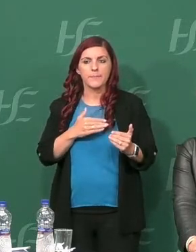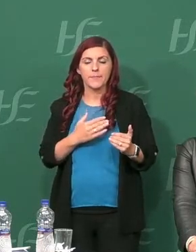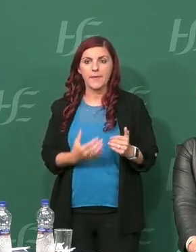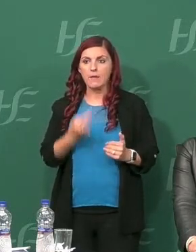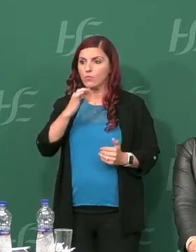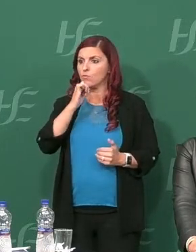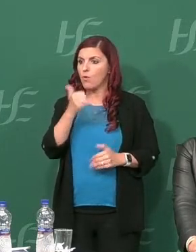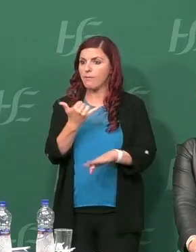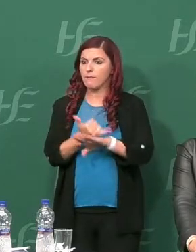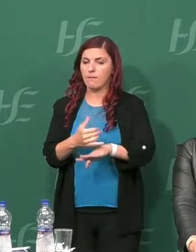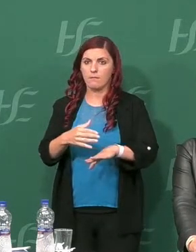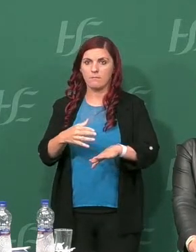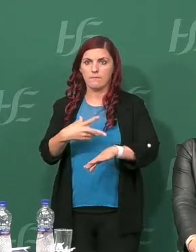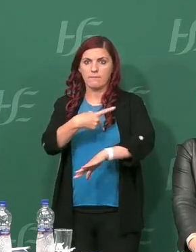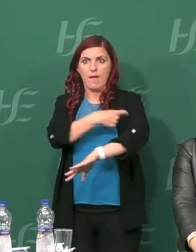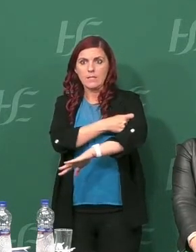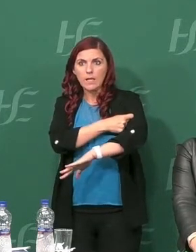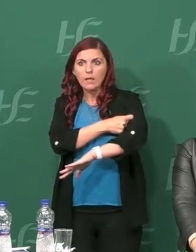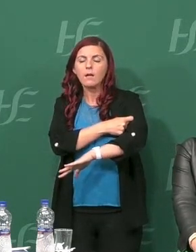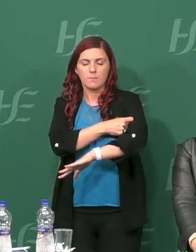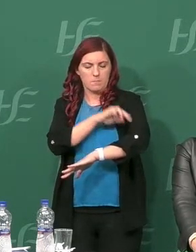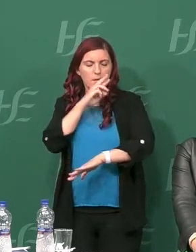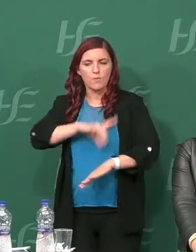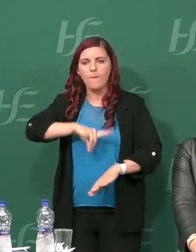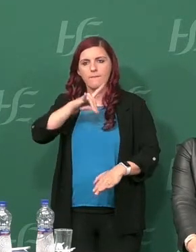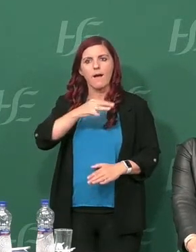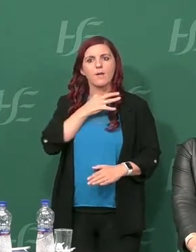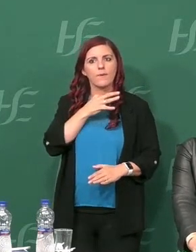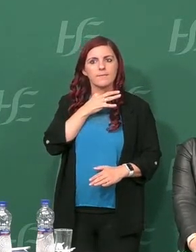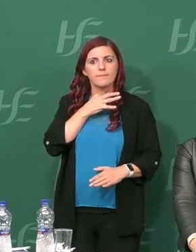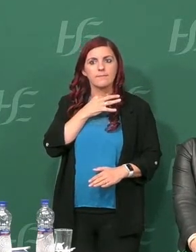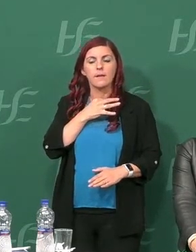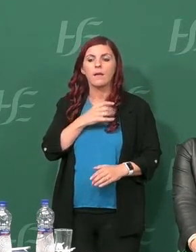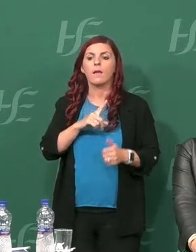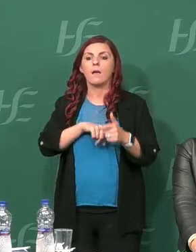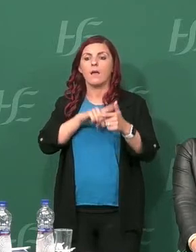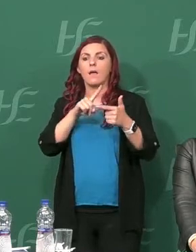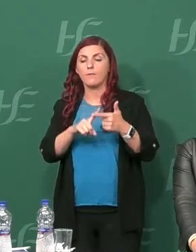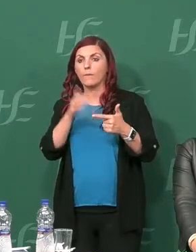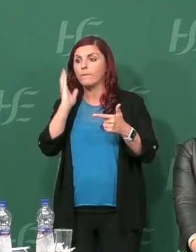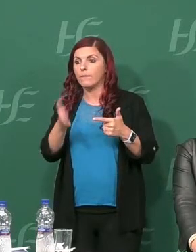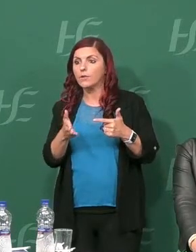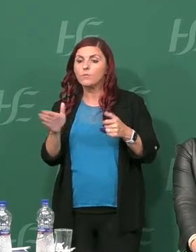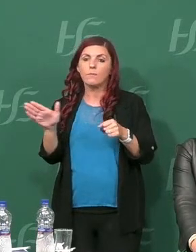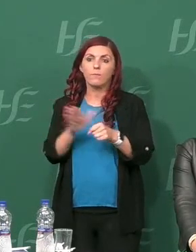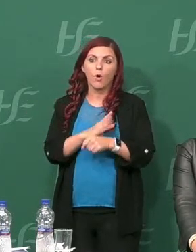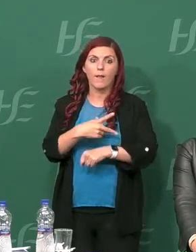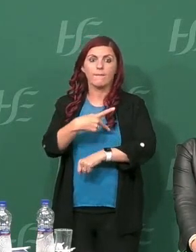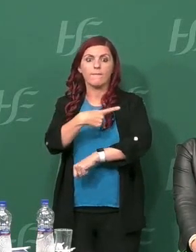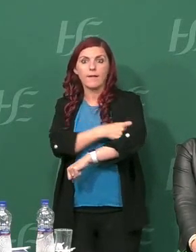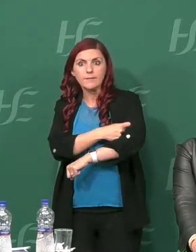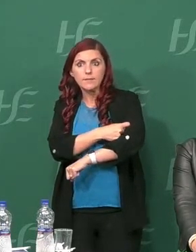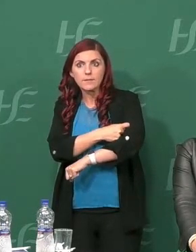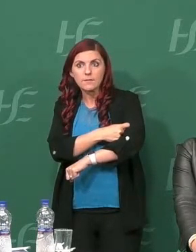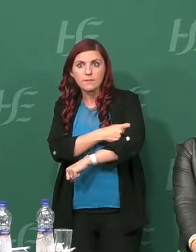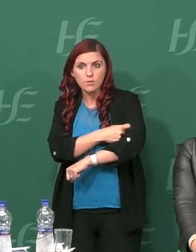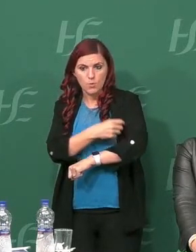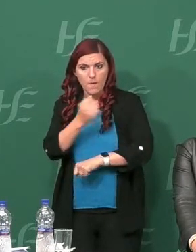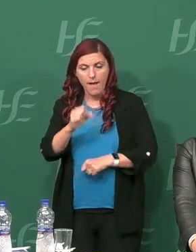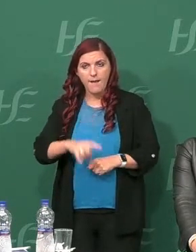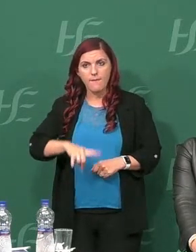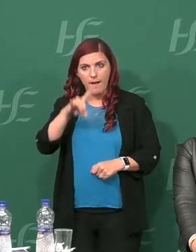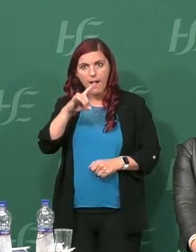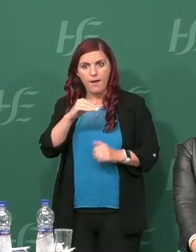not vaccinated, you are at higher risk. Secondly, if you are fully vaccinated and out of your protection period, you have a higher level of protection.